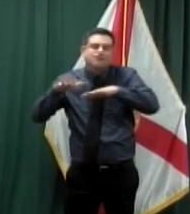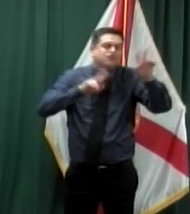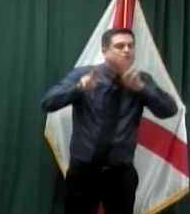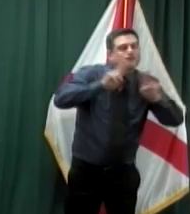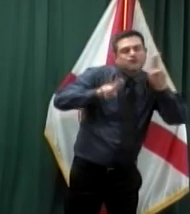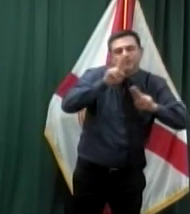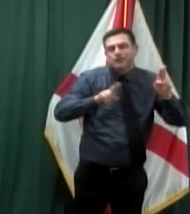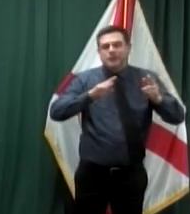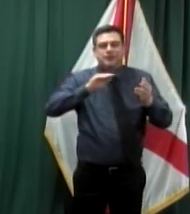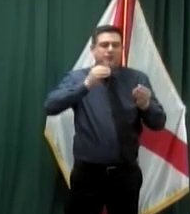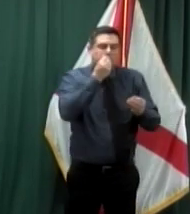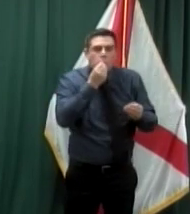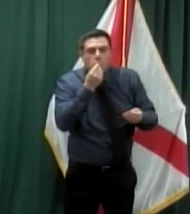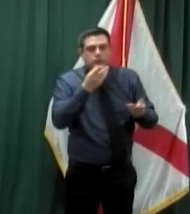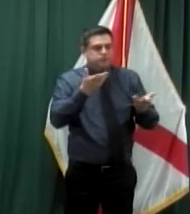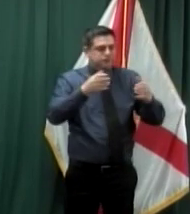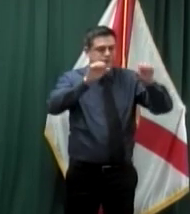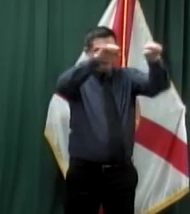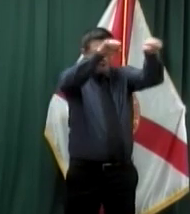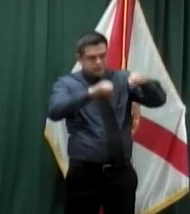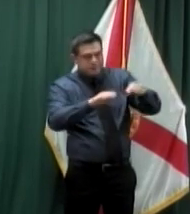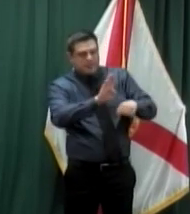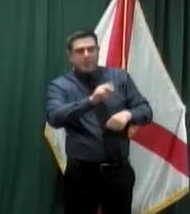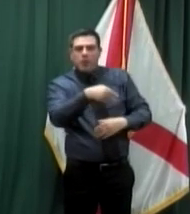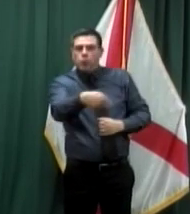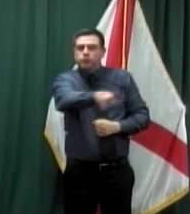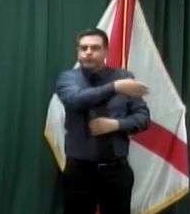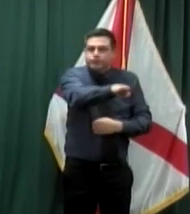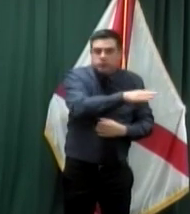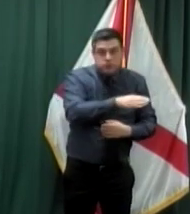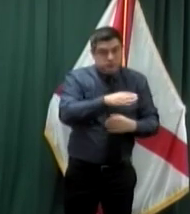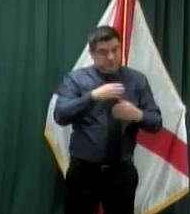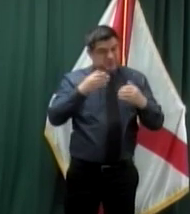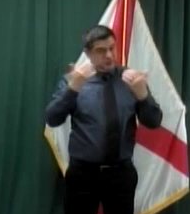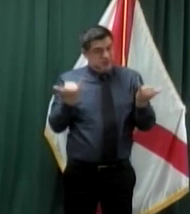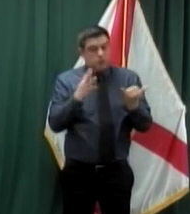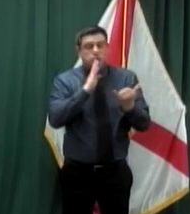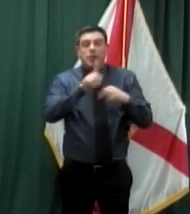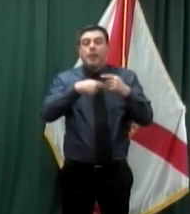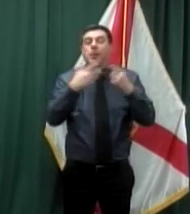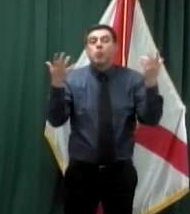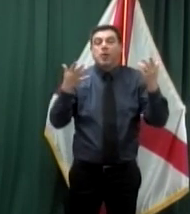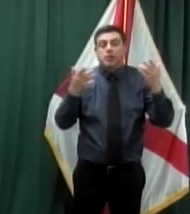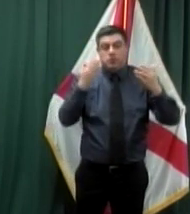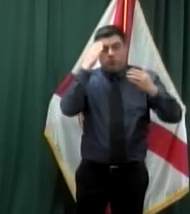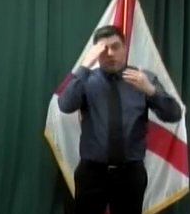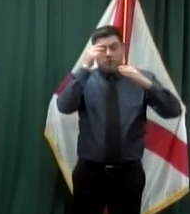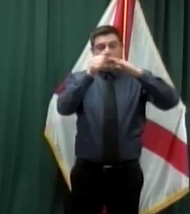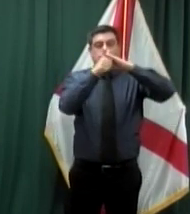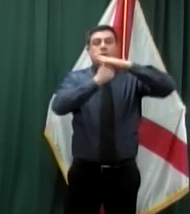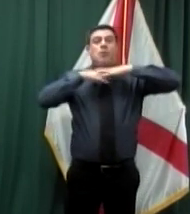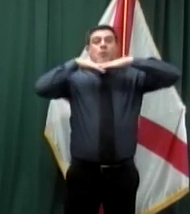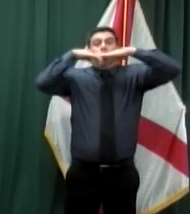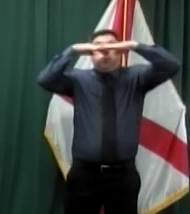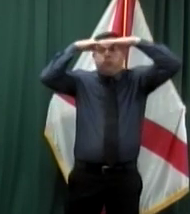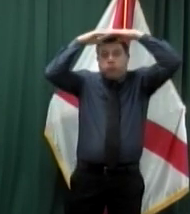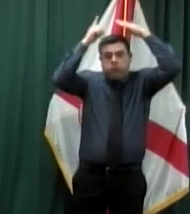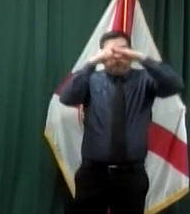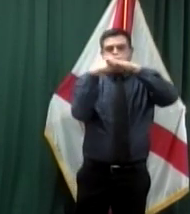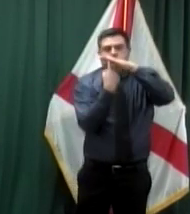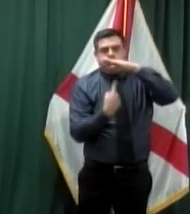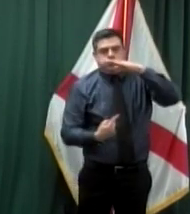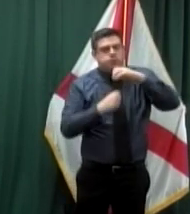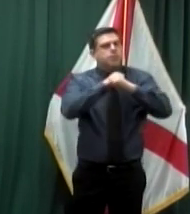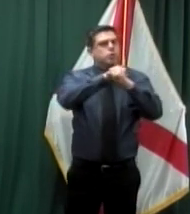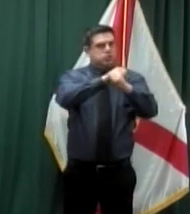drowning prevention cannot be overemphasized. Among prevention injuries, swimming pool drownings are the leading